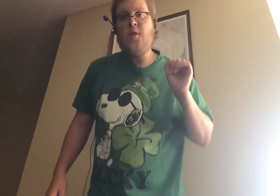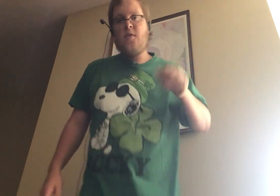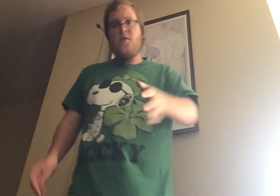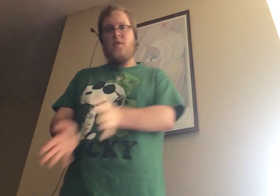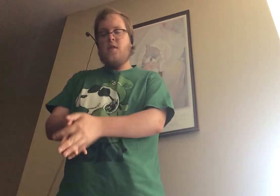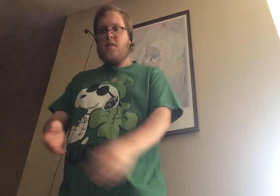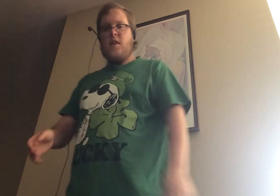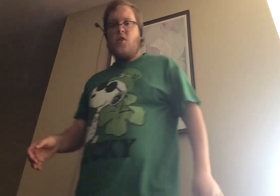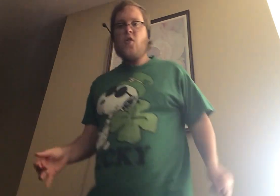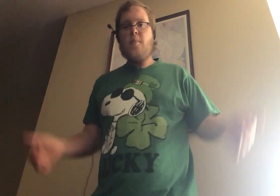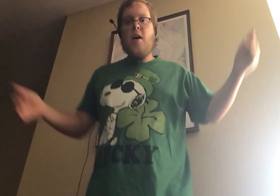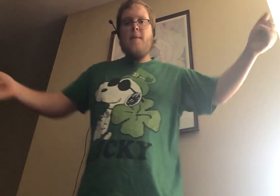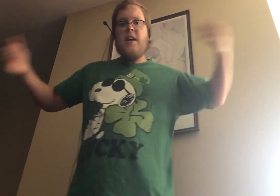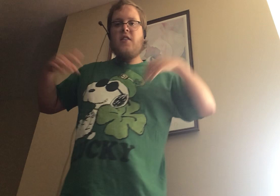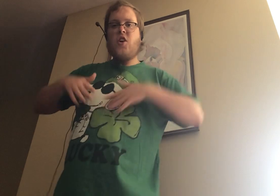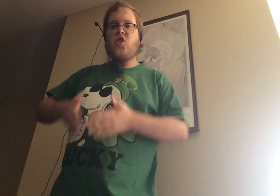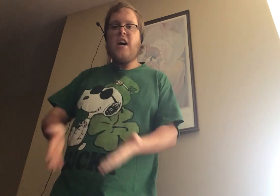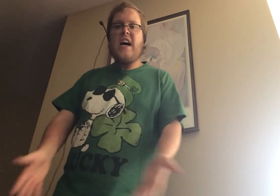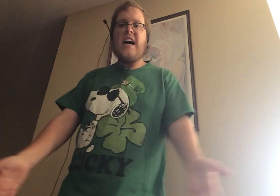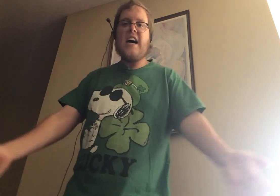This is your moment to shine